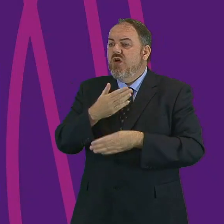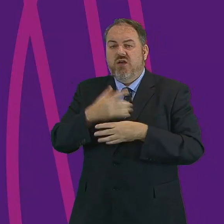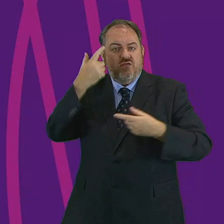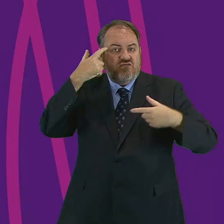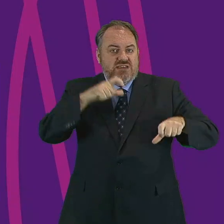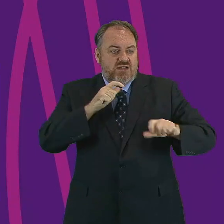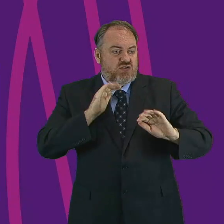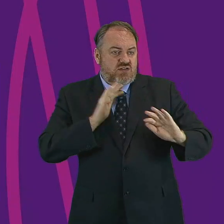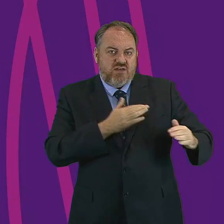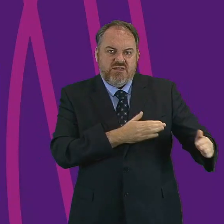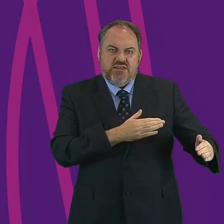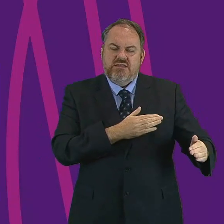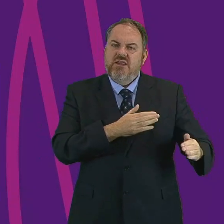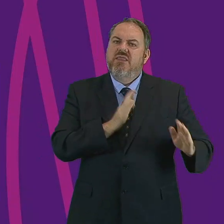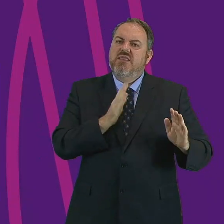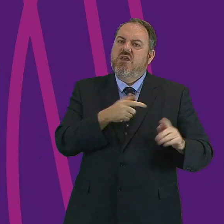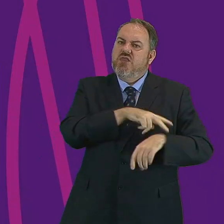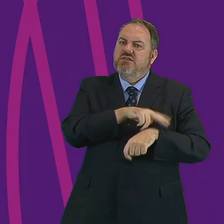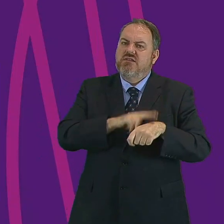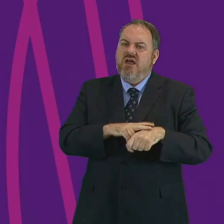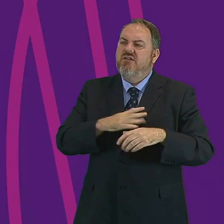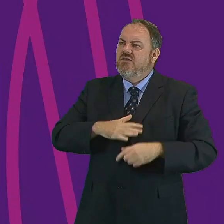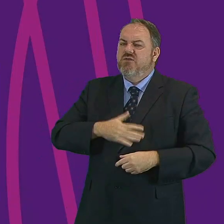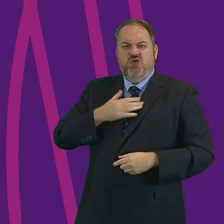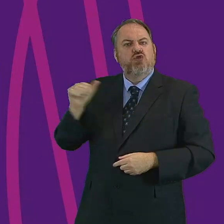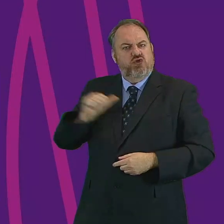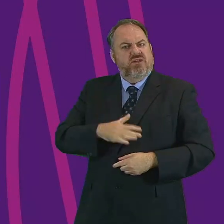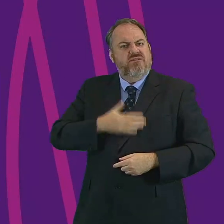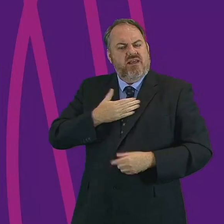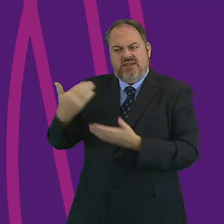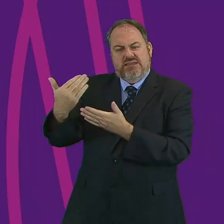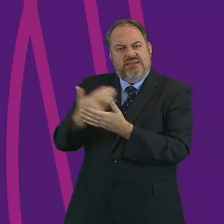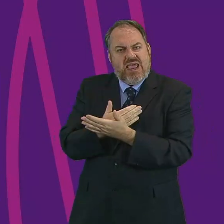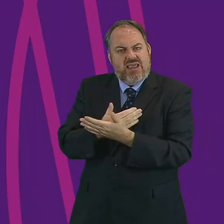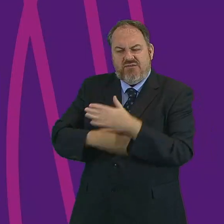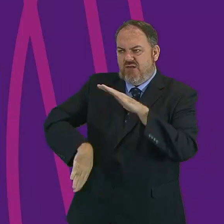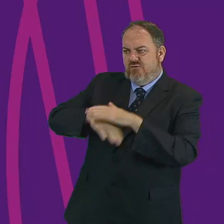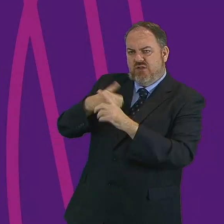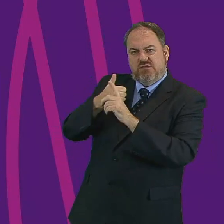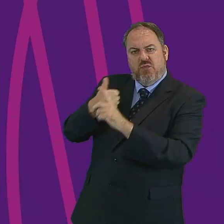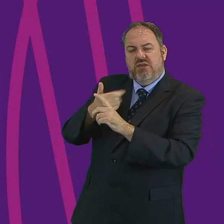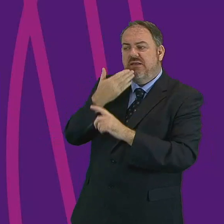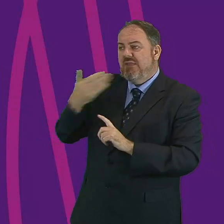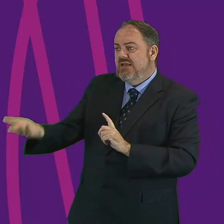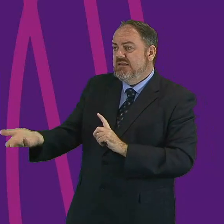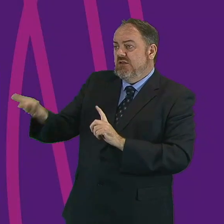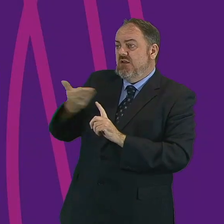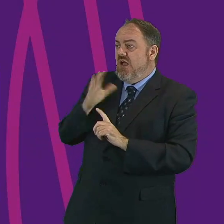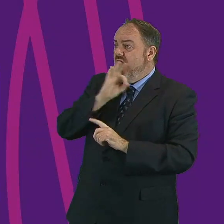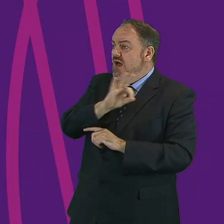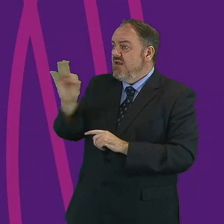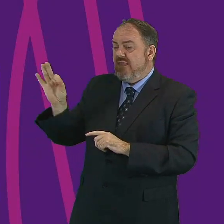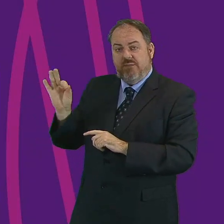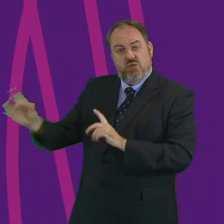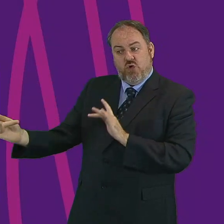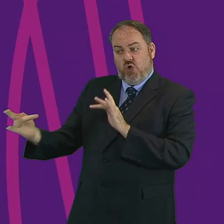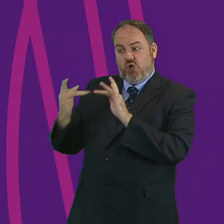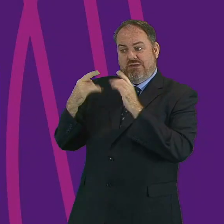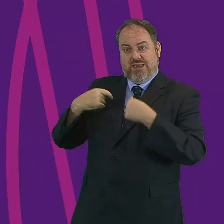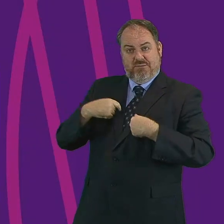feel safe and supported in their workplace. So if Richard Leonard wants to pass the contacts of the people who have contacted him or get them to contact me directly, I'll make sure